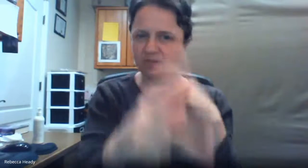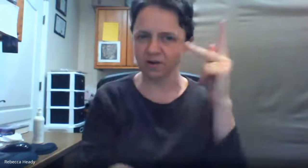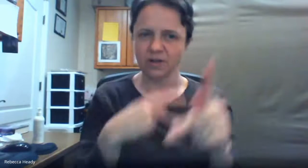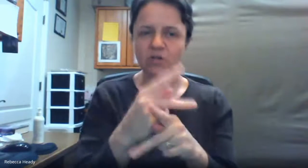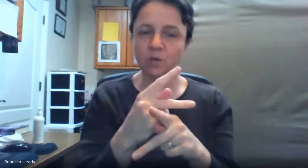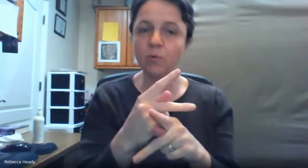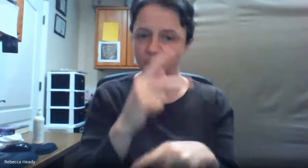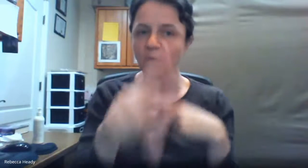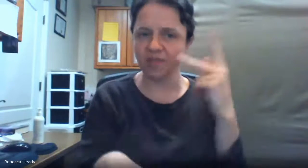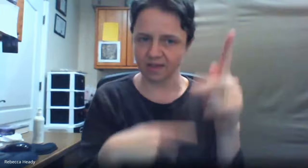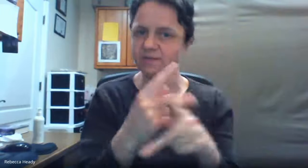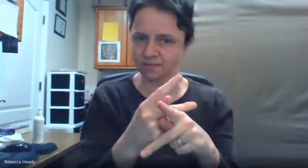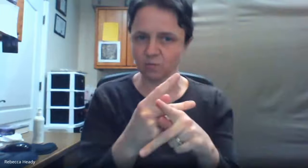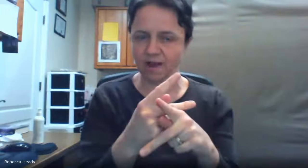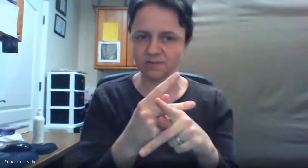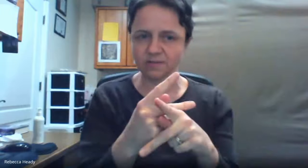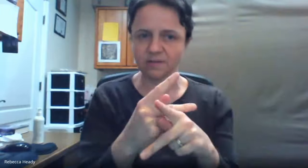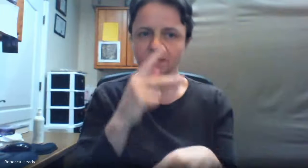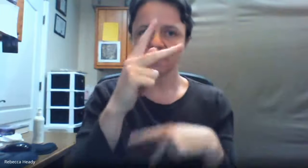other. You can move both hands around.